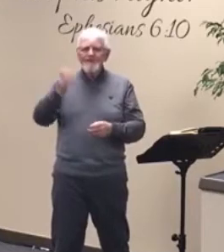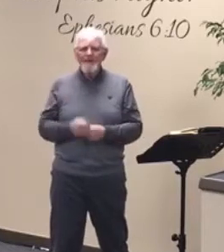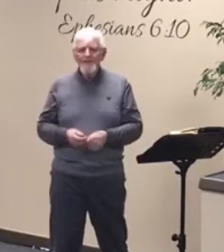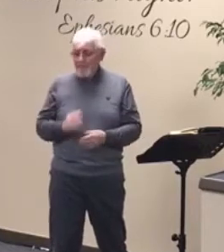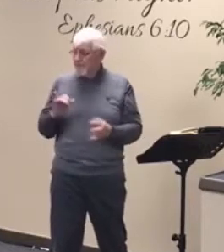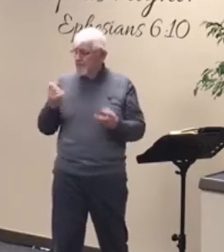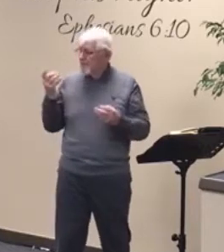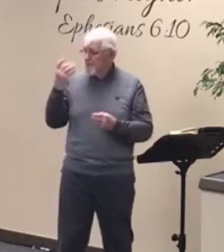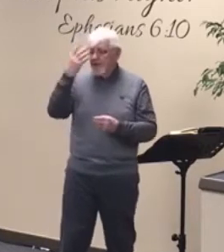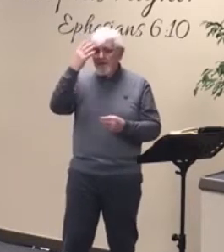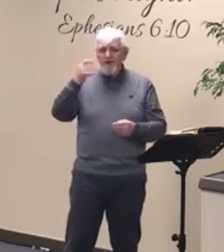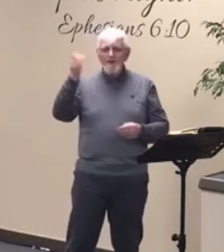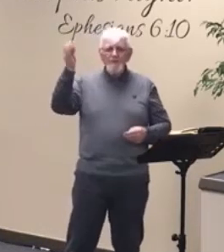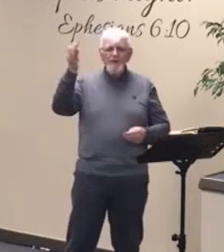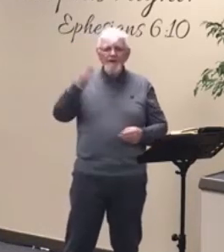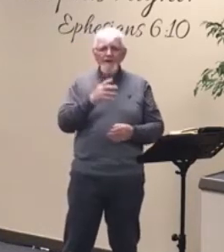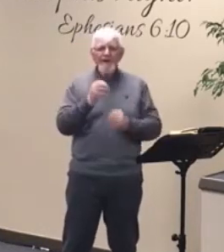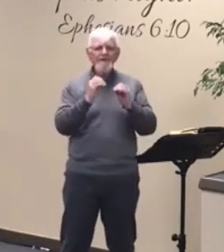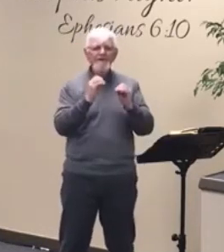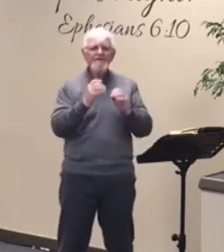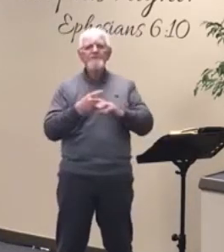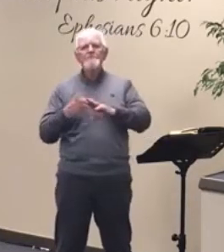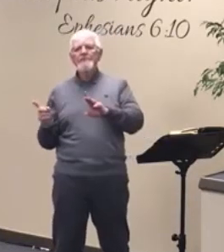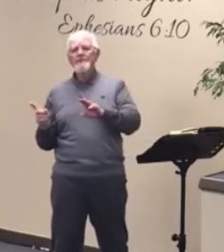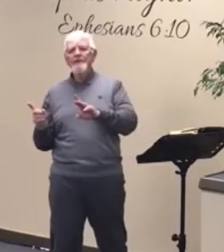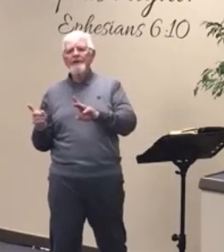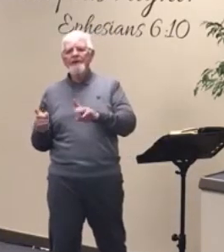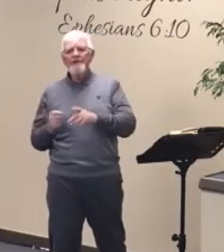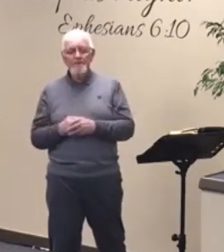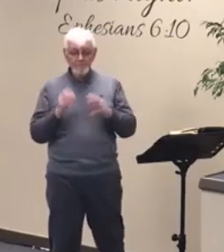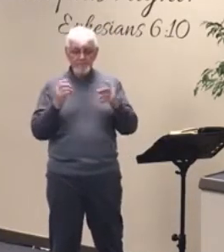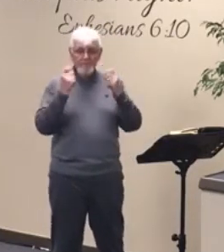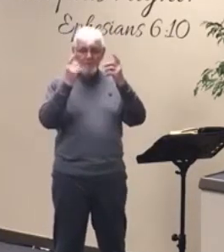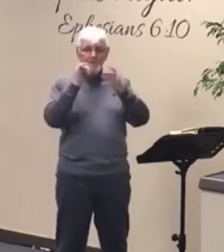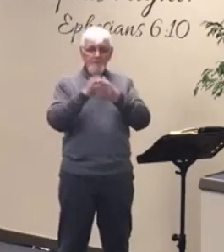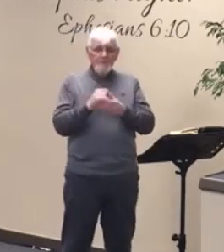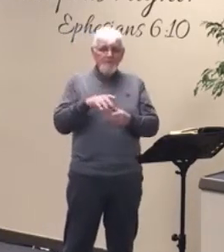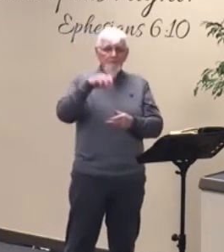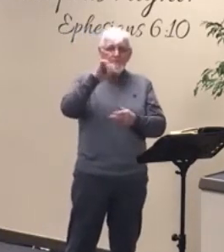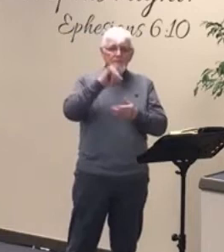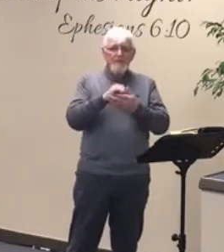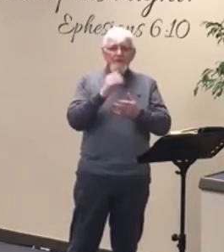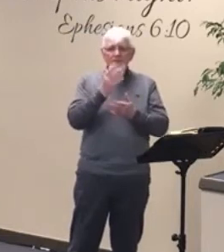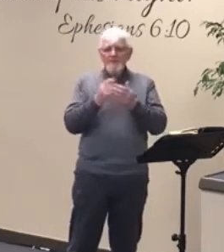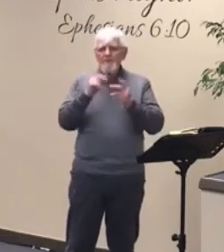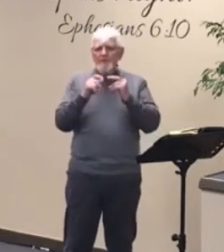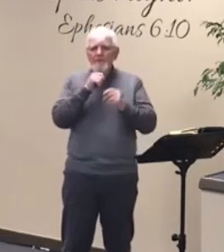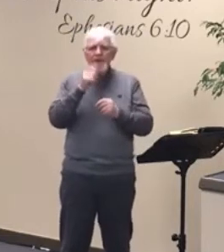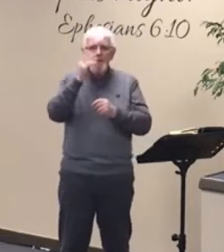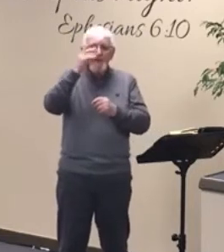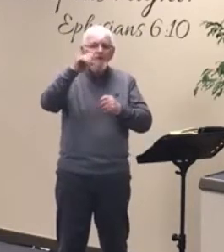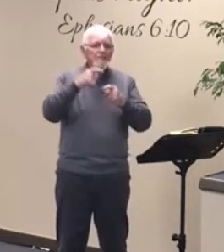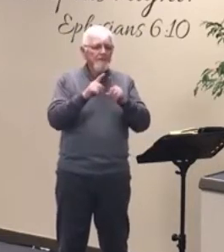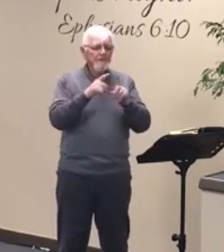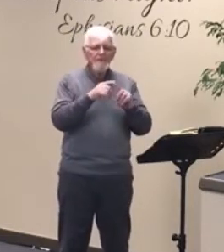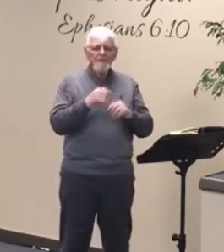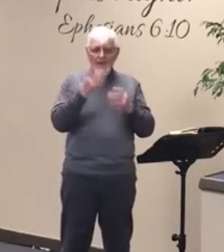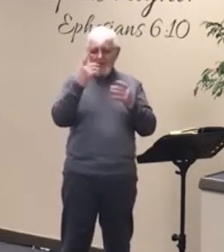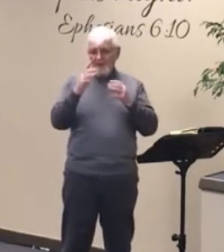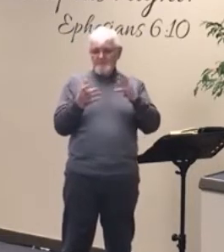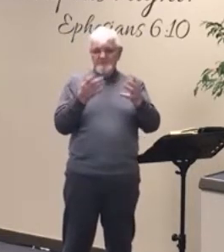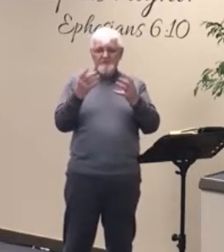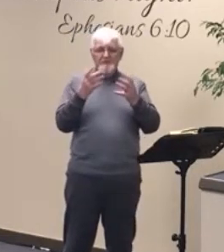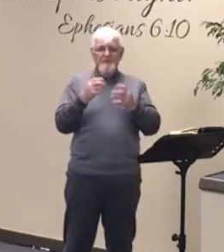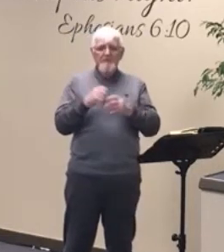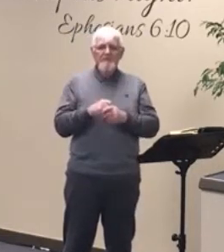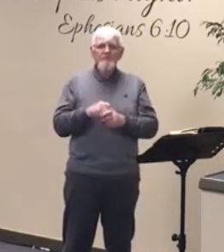know the difference between preaching and teaching? Okay, I was surprised to learn that some people don't know the difference. I thought it was obvious.